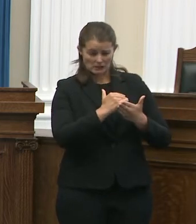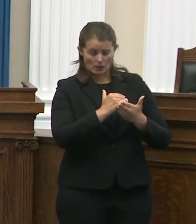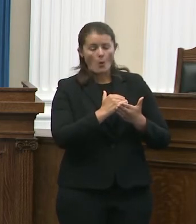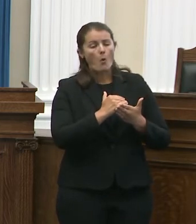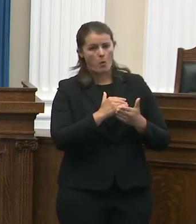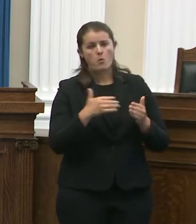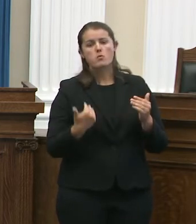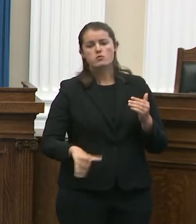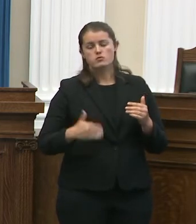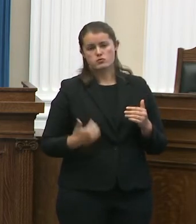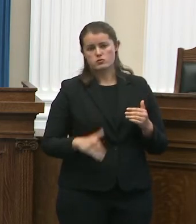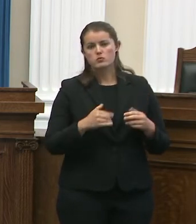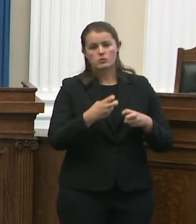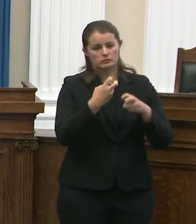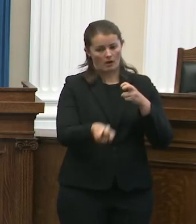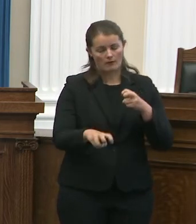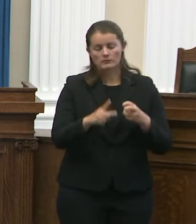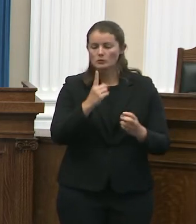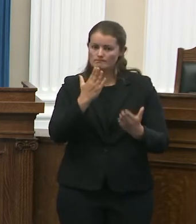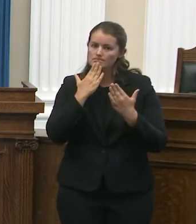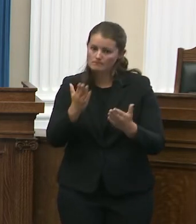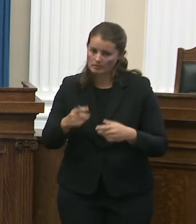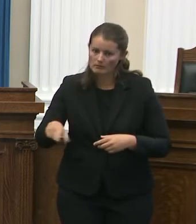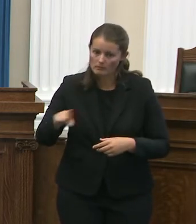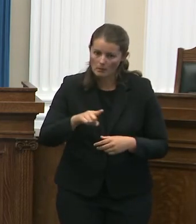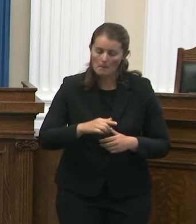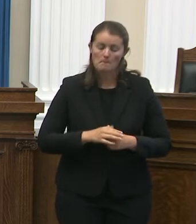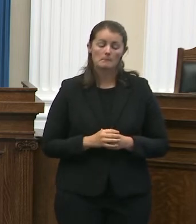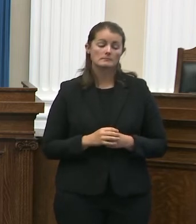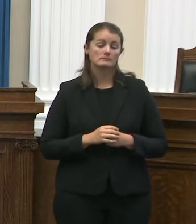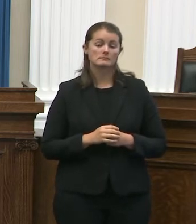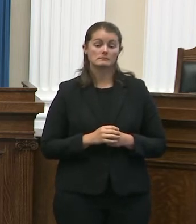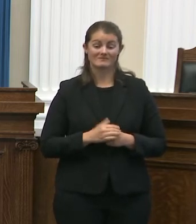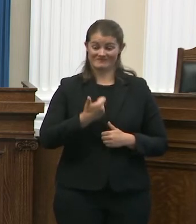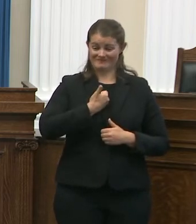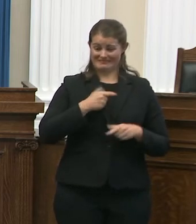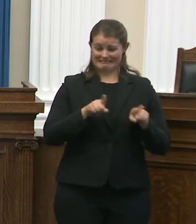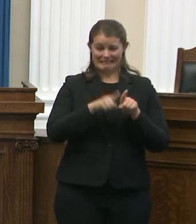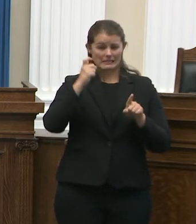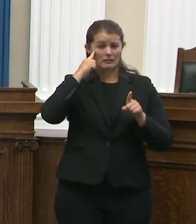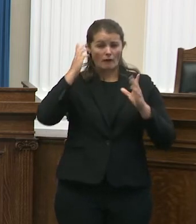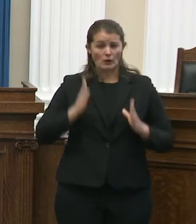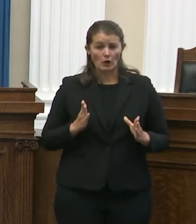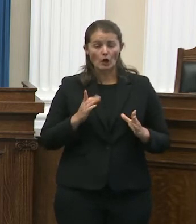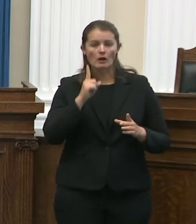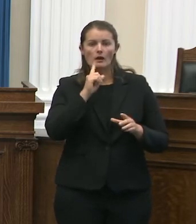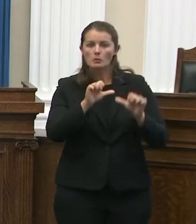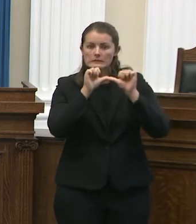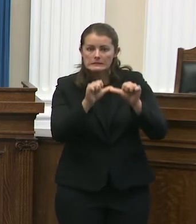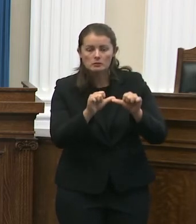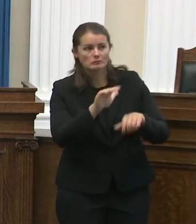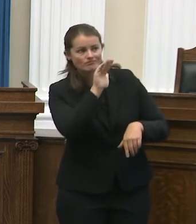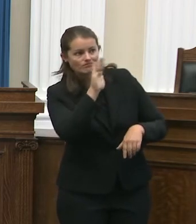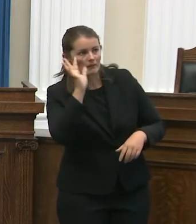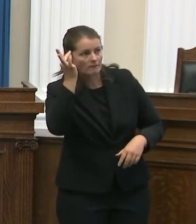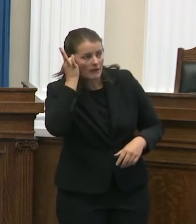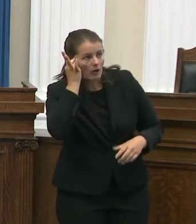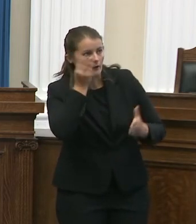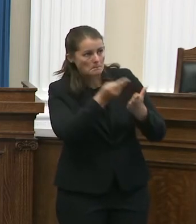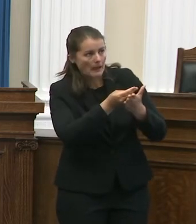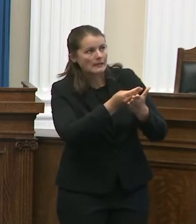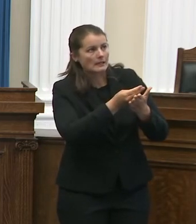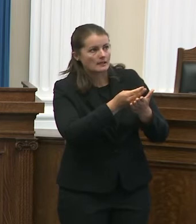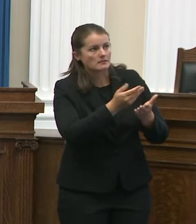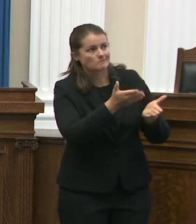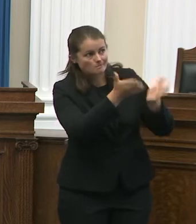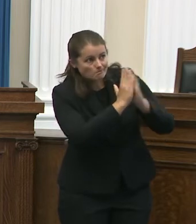your governor, I will continue to advocate for federal funding to help provide relief to Nevadans and to our state and local budgets so we may